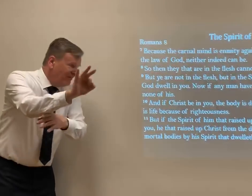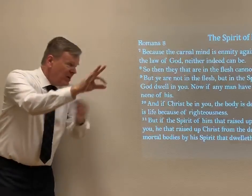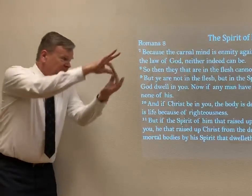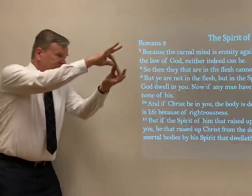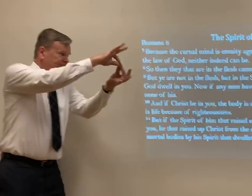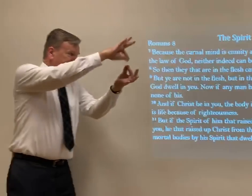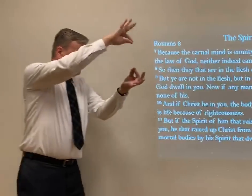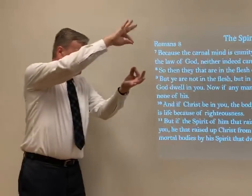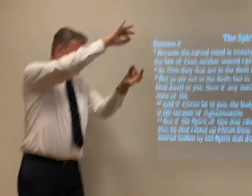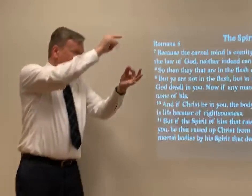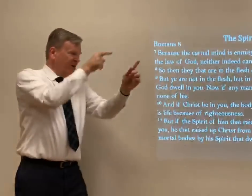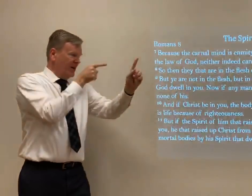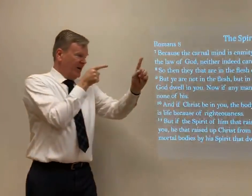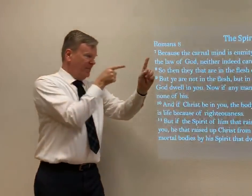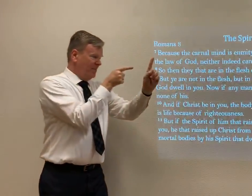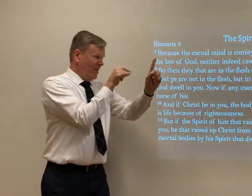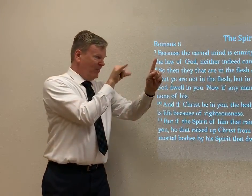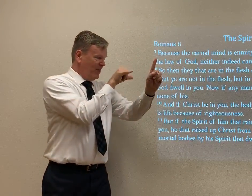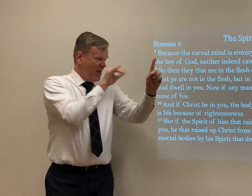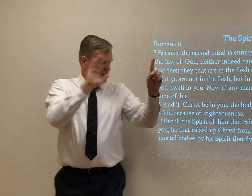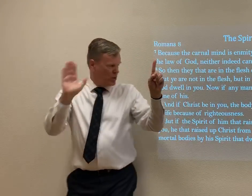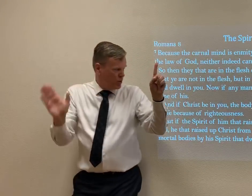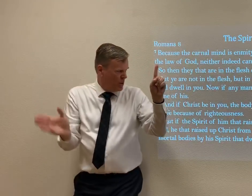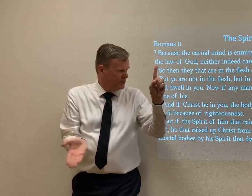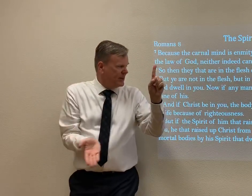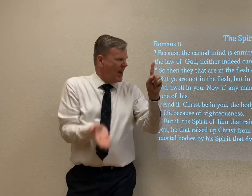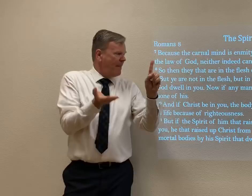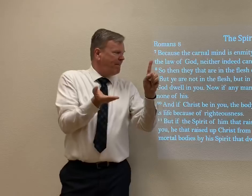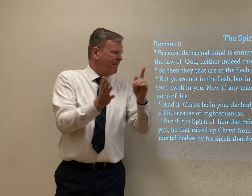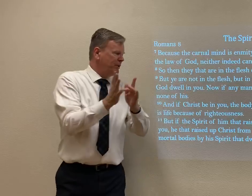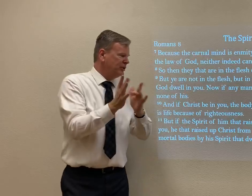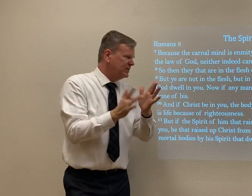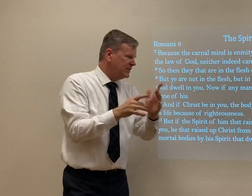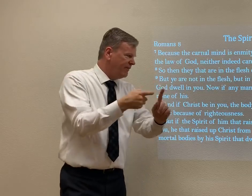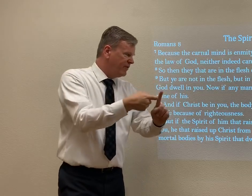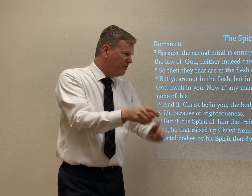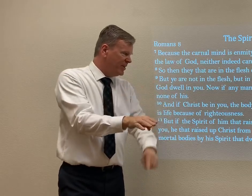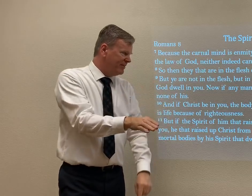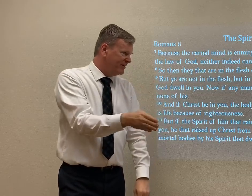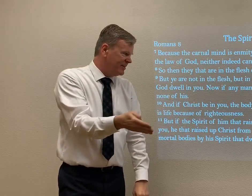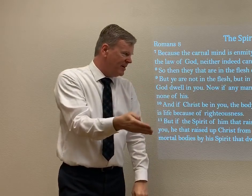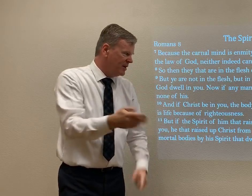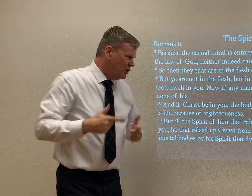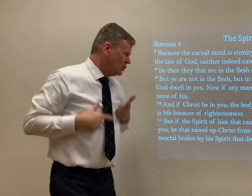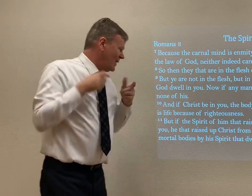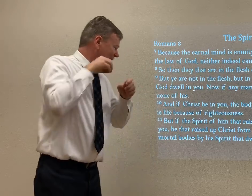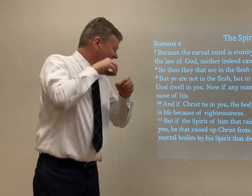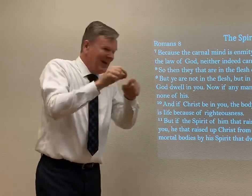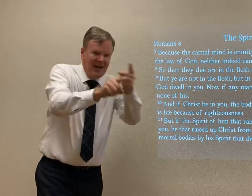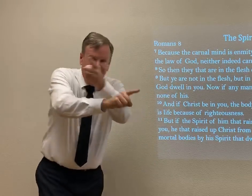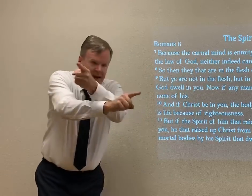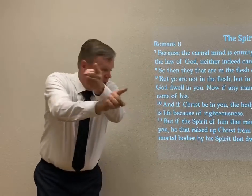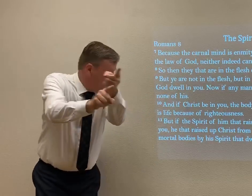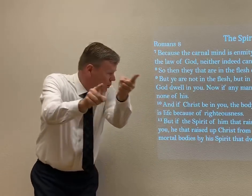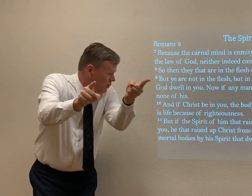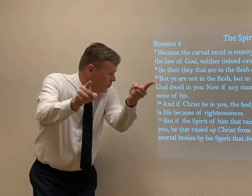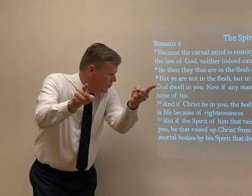Verse 11, but if the spirit of him that raised up Jesus from the dead dwell in you,